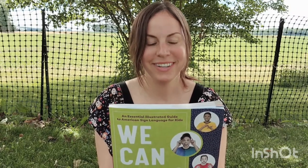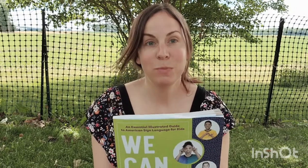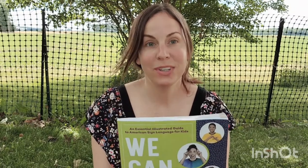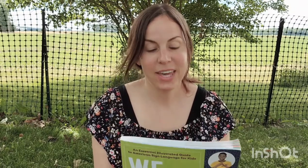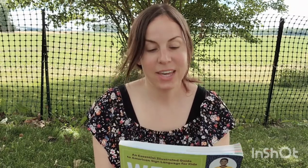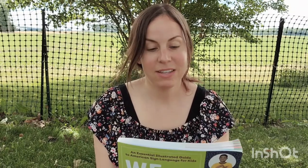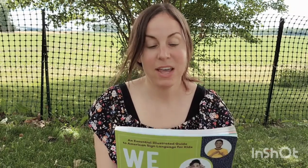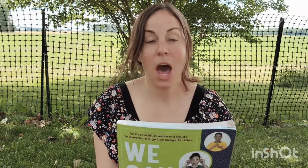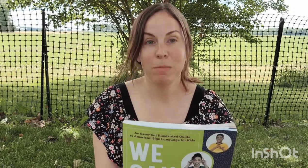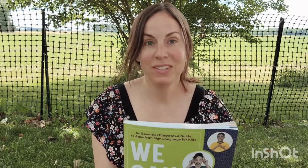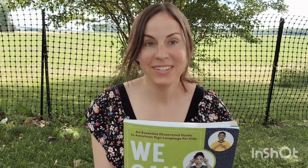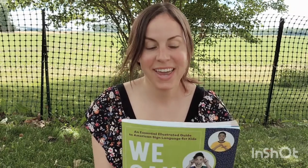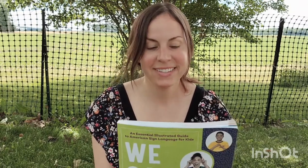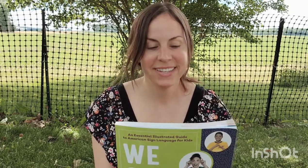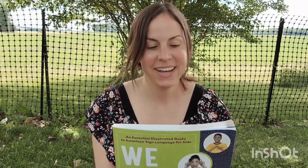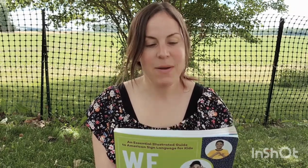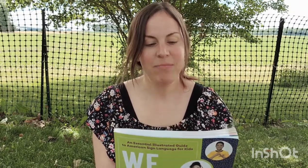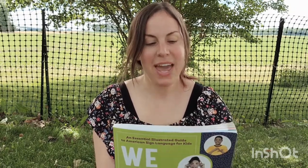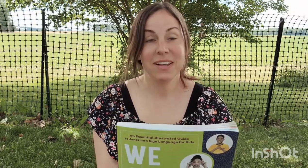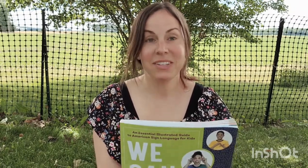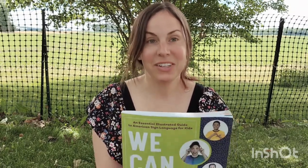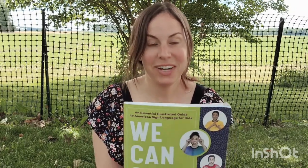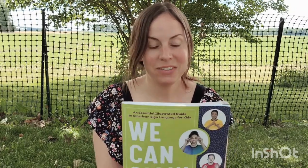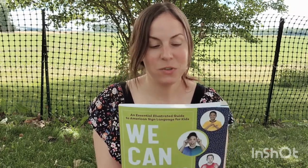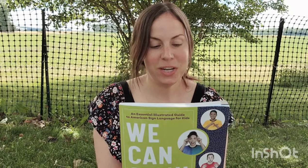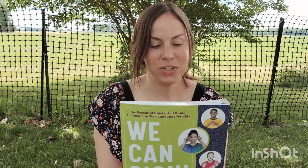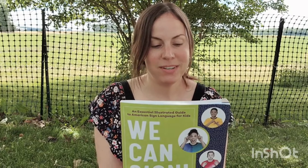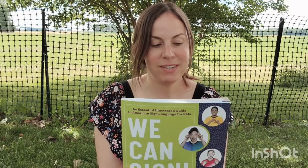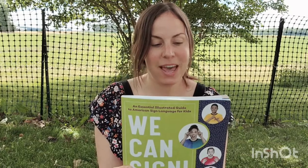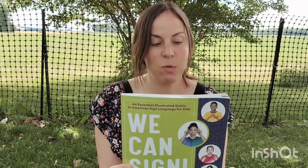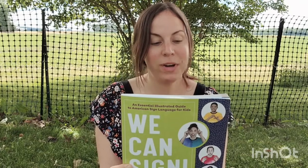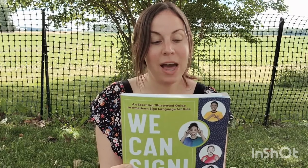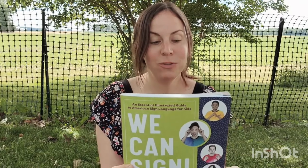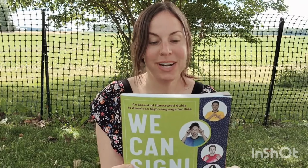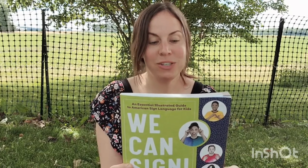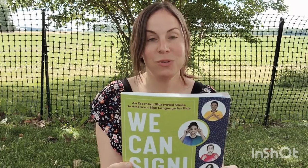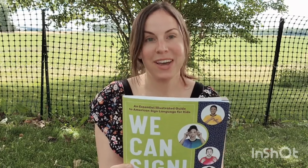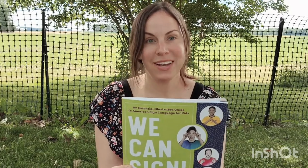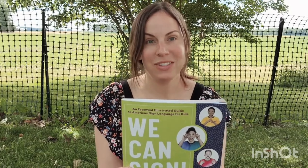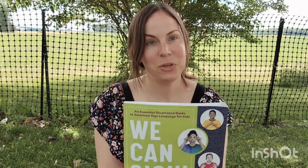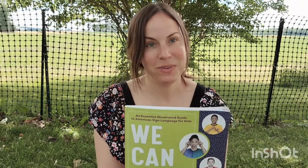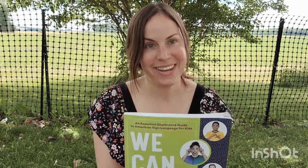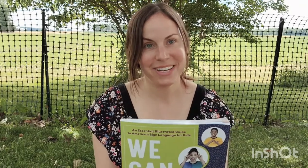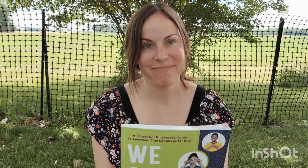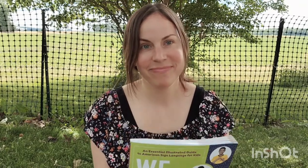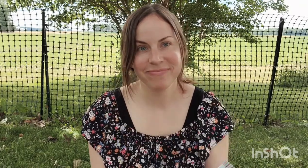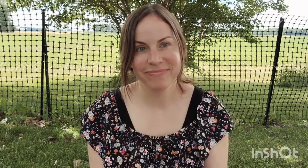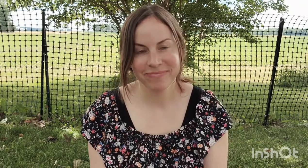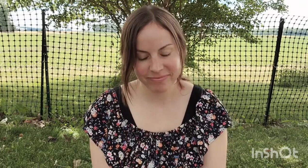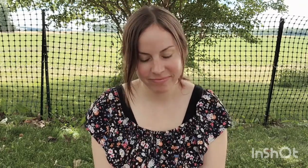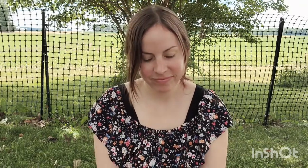book is up to date, has clear illustrations, and 182 signs you need.